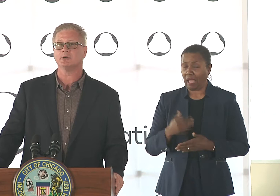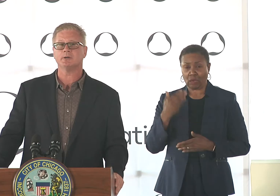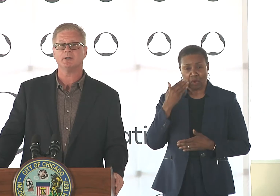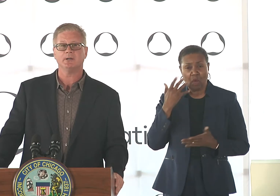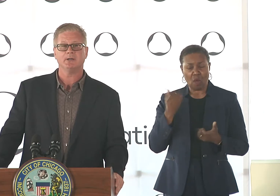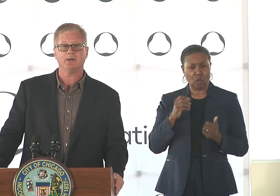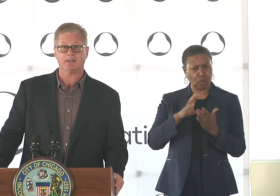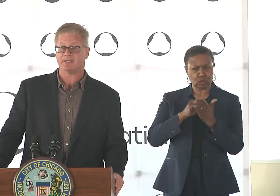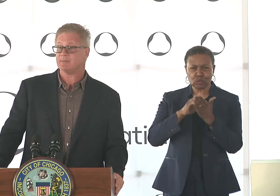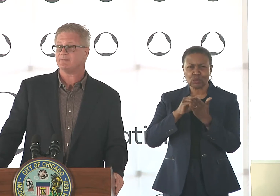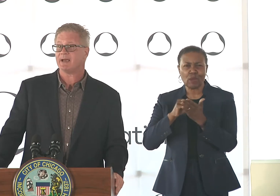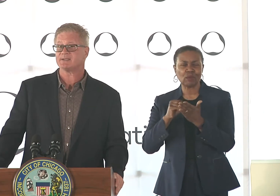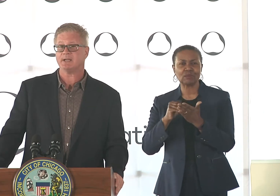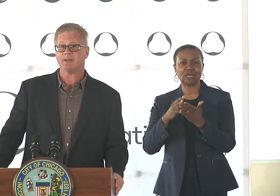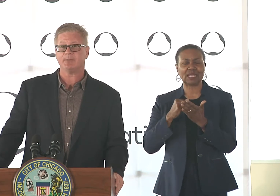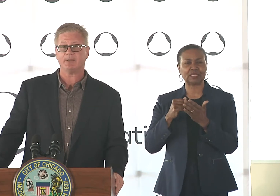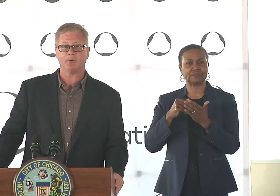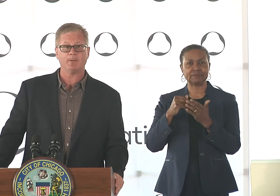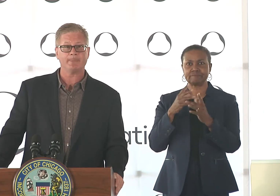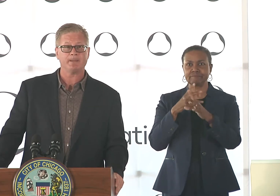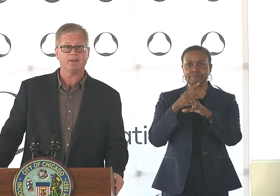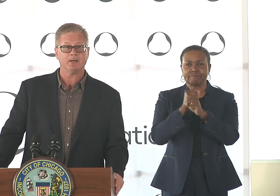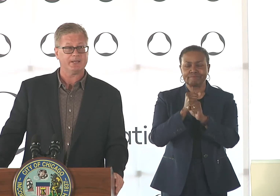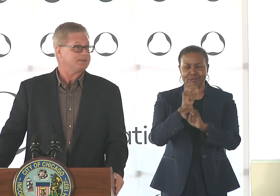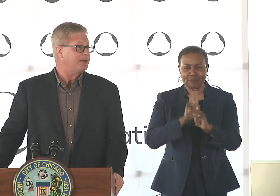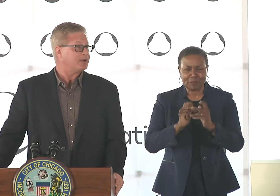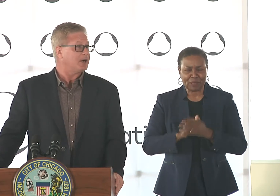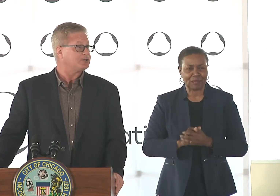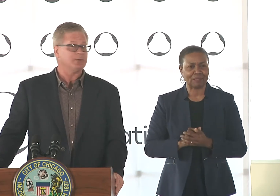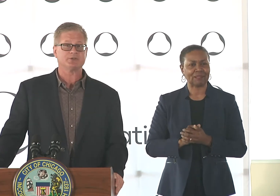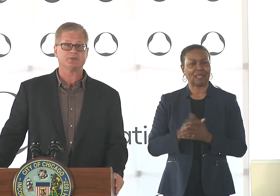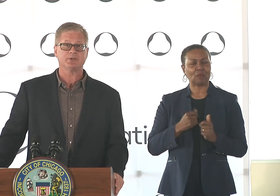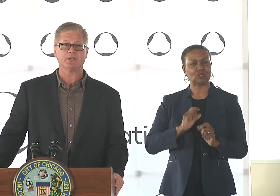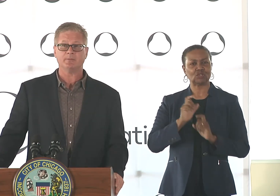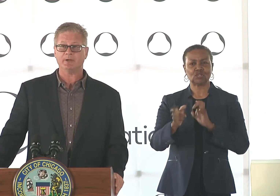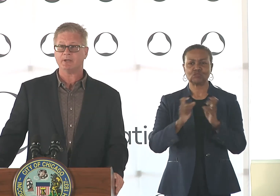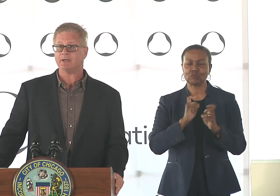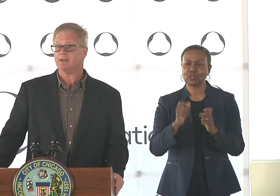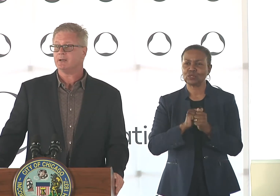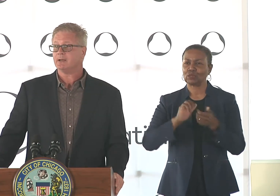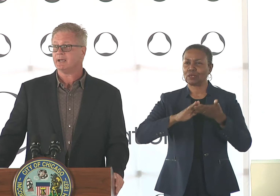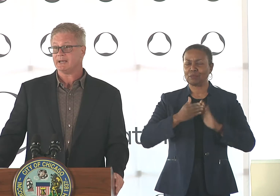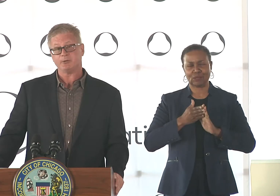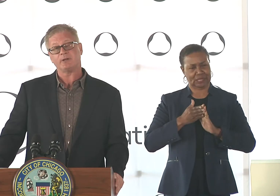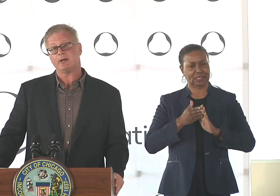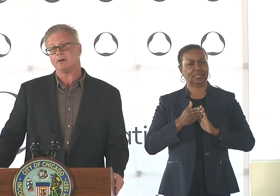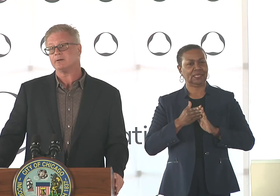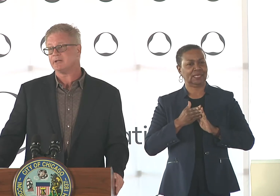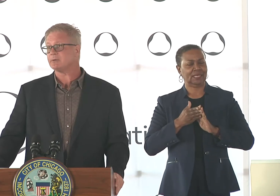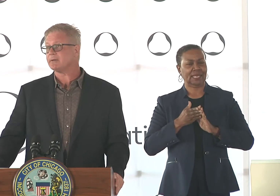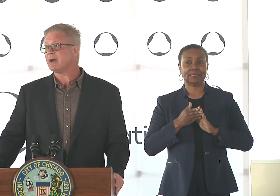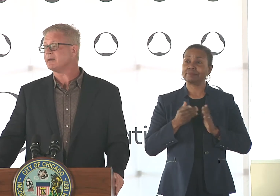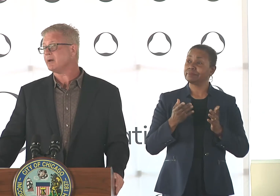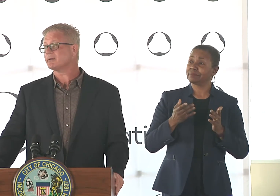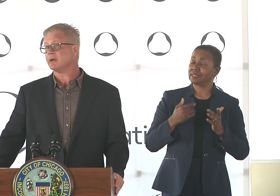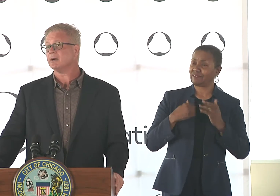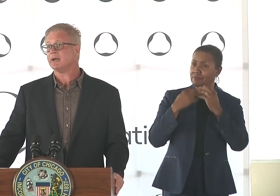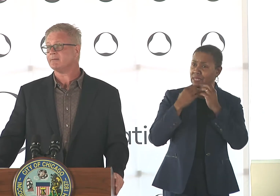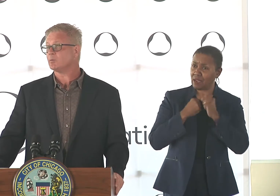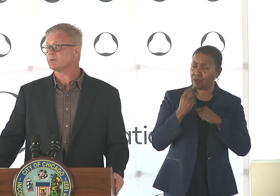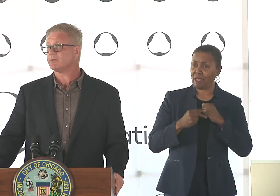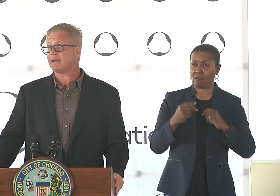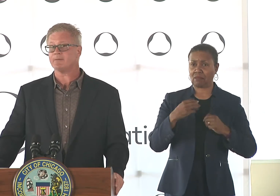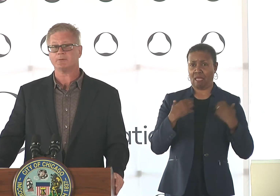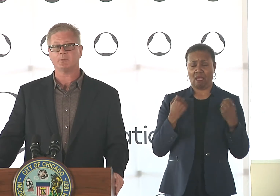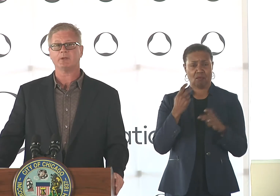to learn, I like to meet fascinating people, I like to make a contribution to the community, and I do care deeply about healthcare,